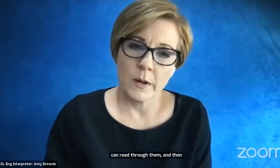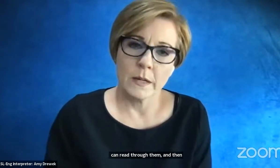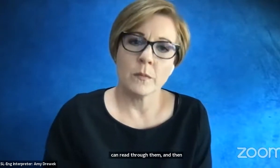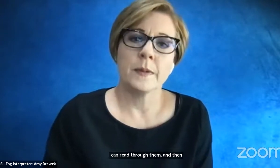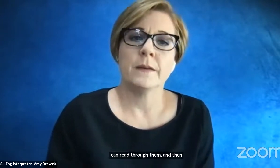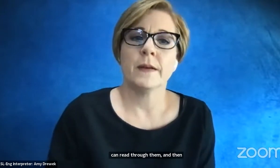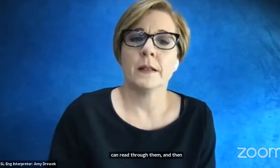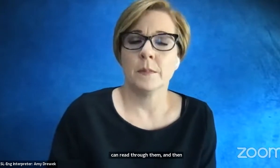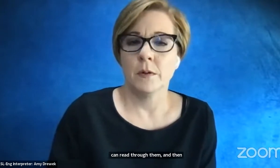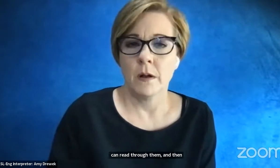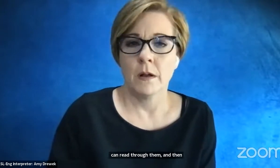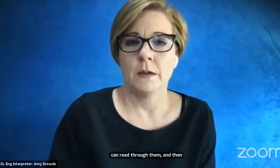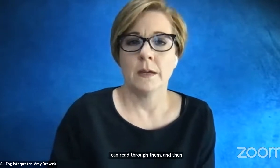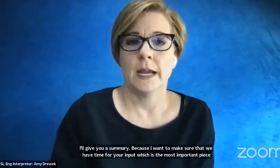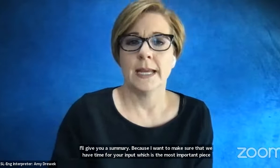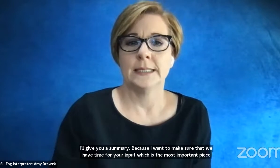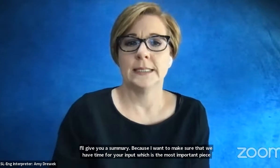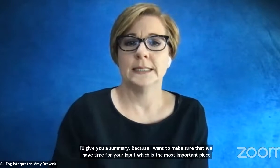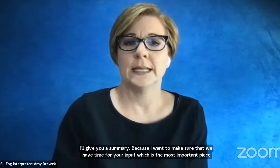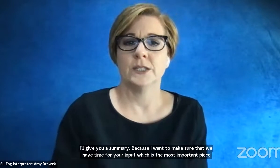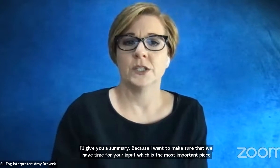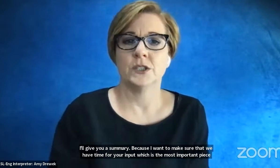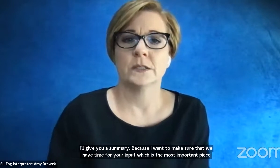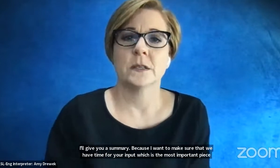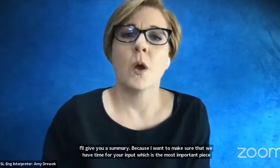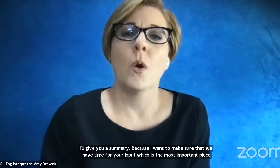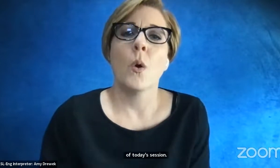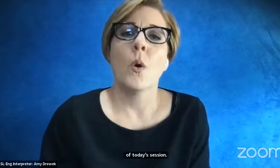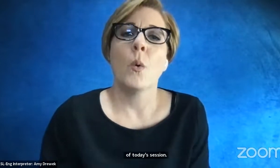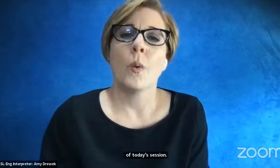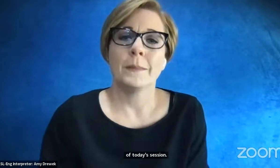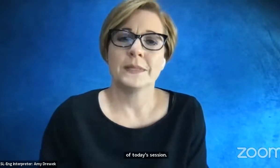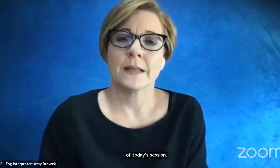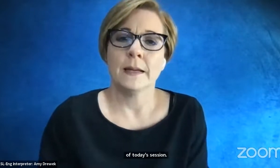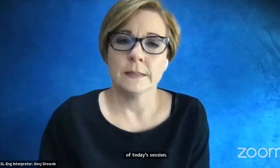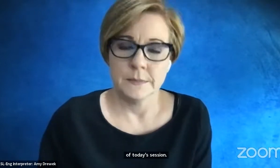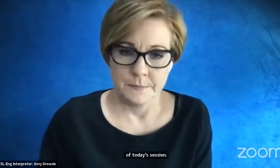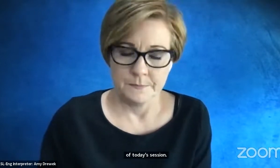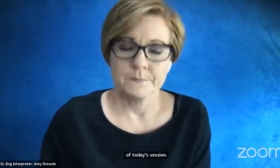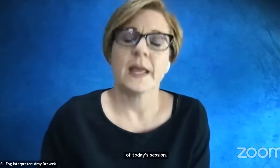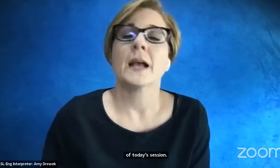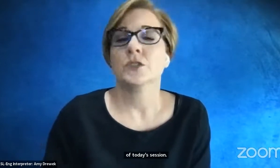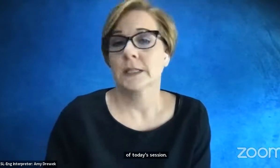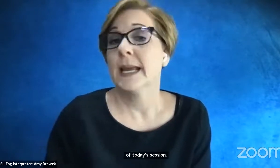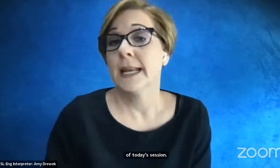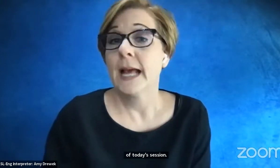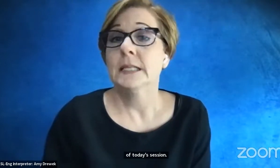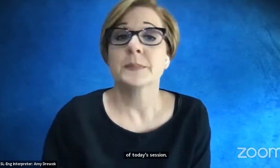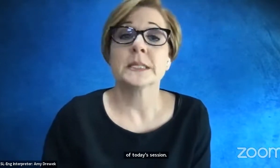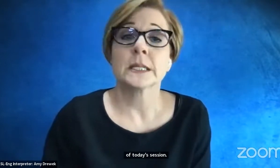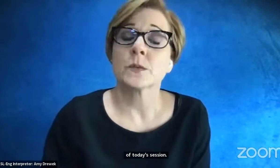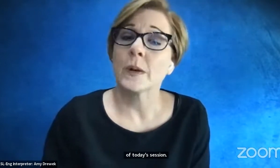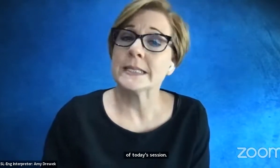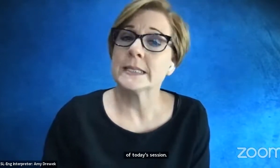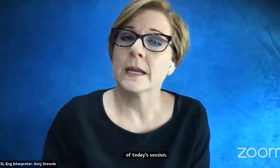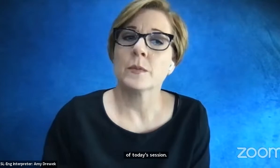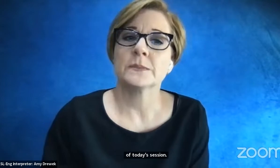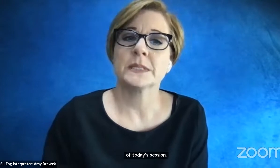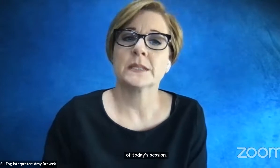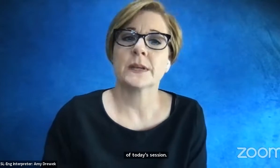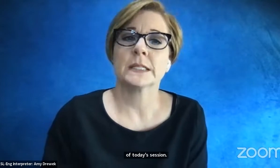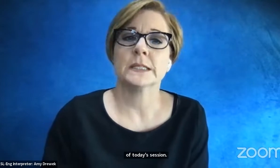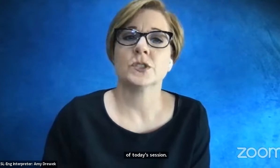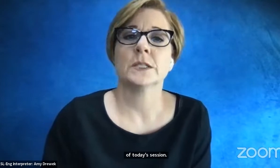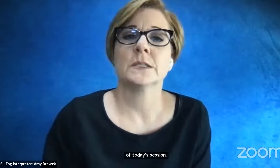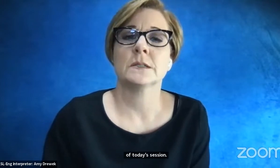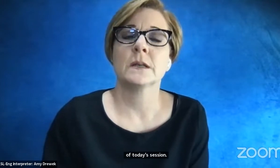the PowerPoint will be available on ACTHH's website. Actually, it has been since Wednesday